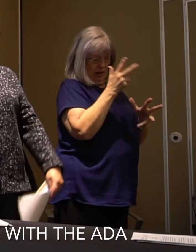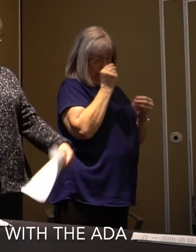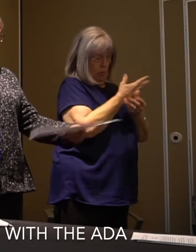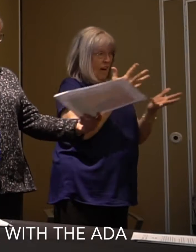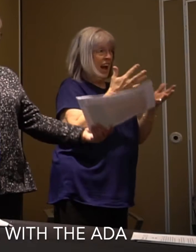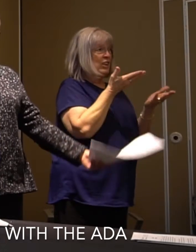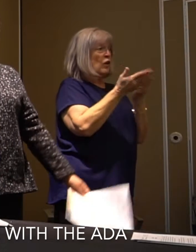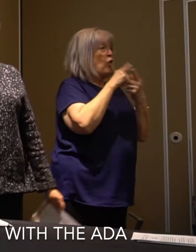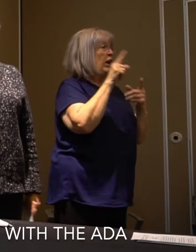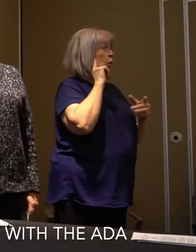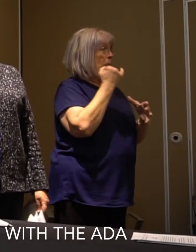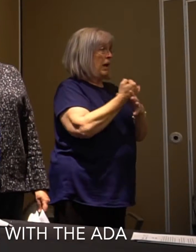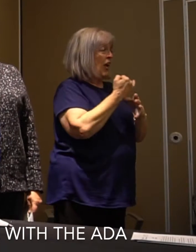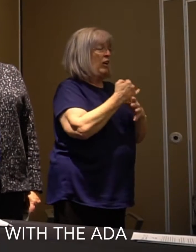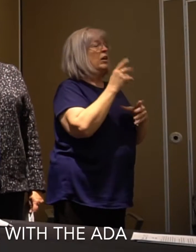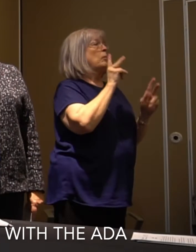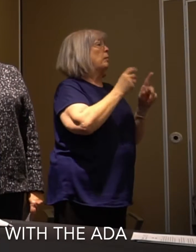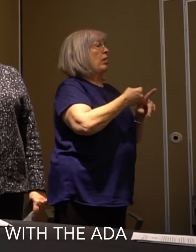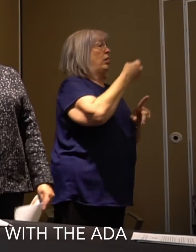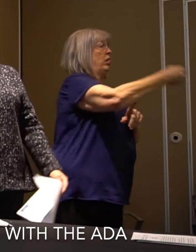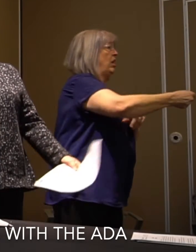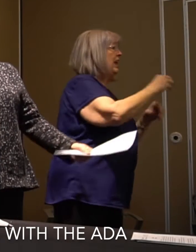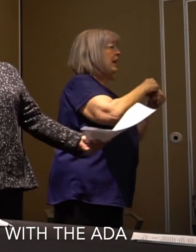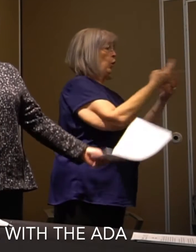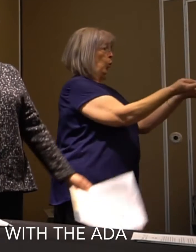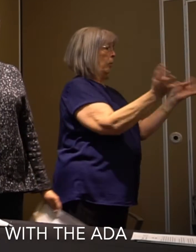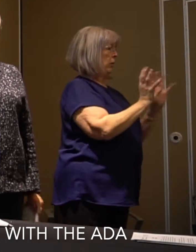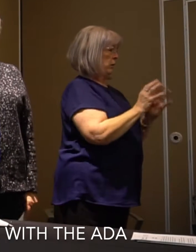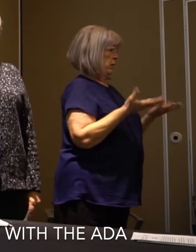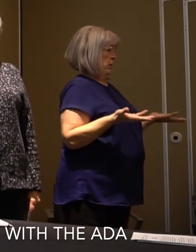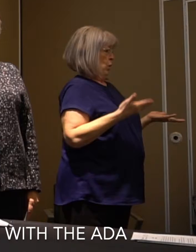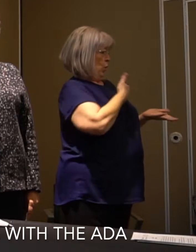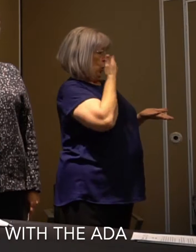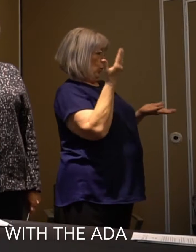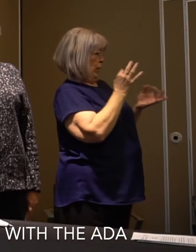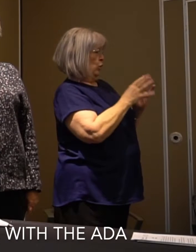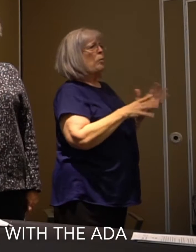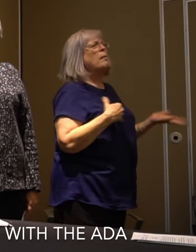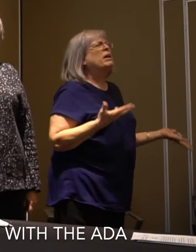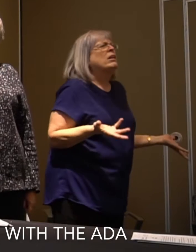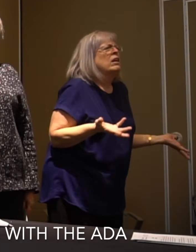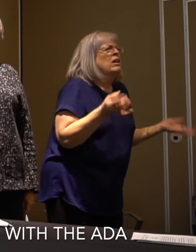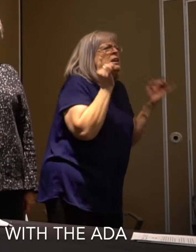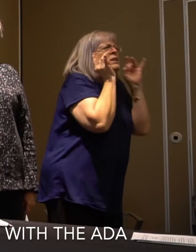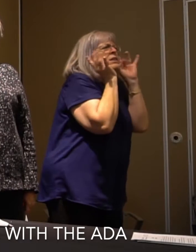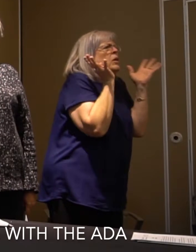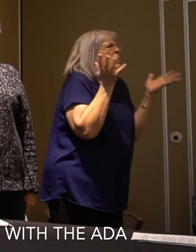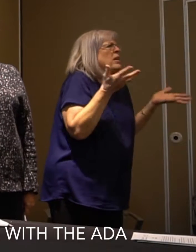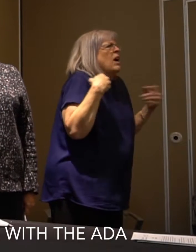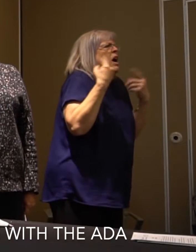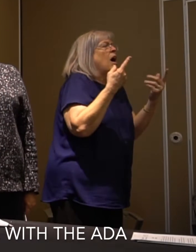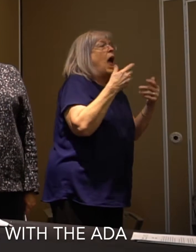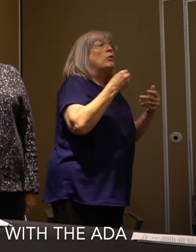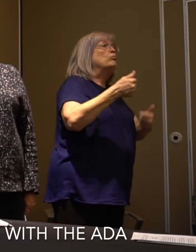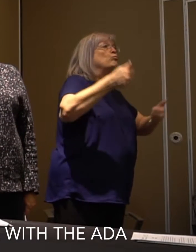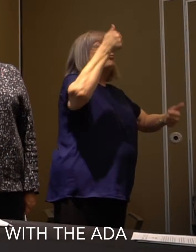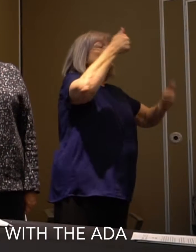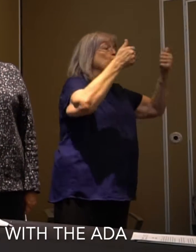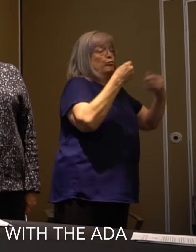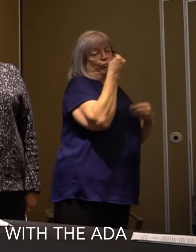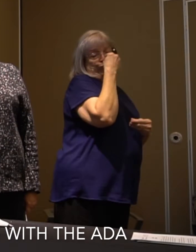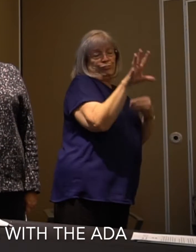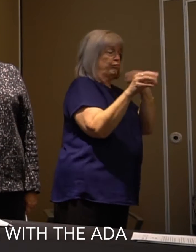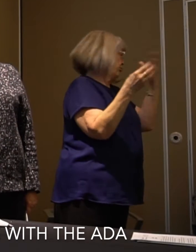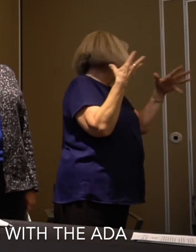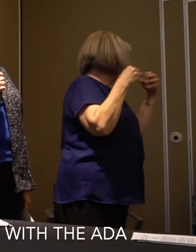years, people stuck in groups with no interpreters. I mean, it's just been, and the upper leadership could care less.